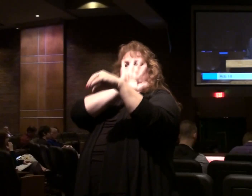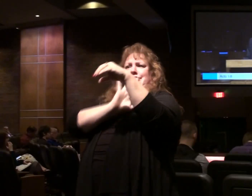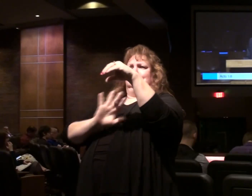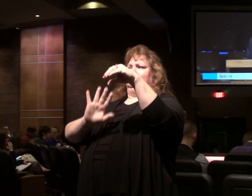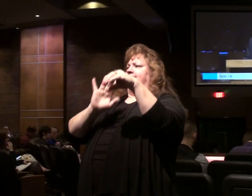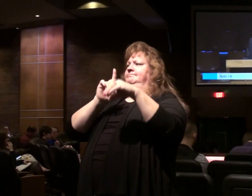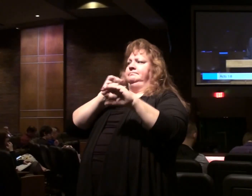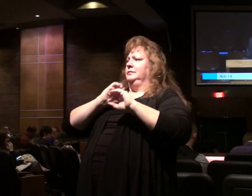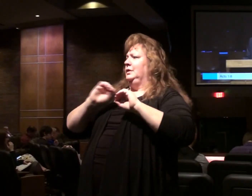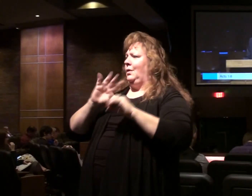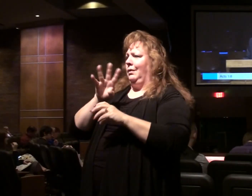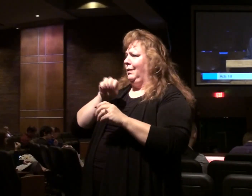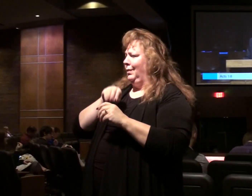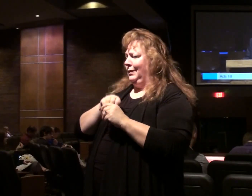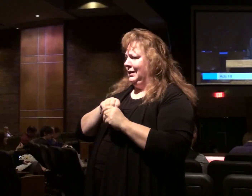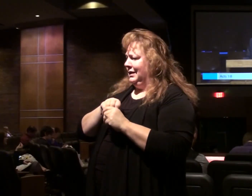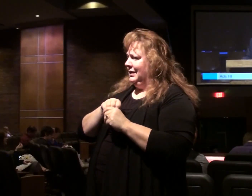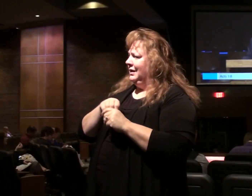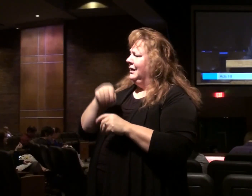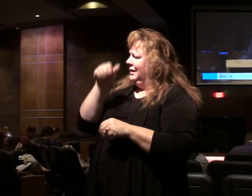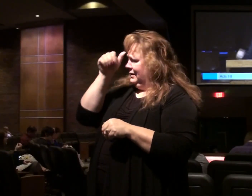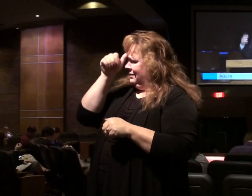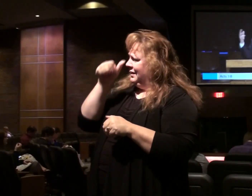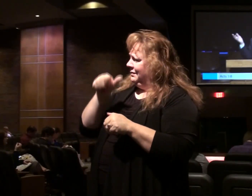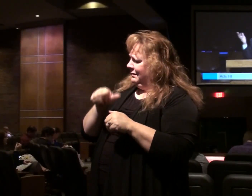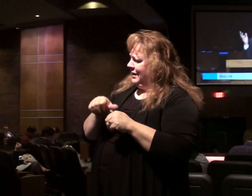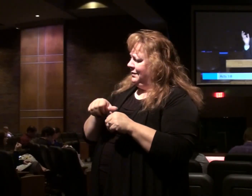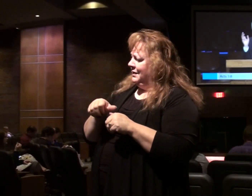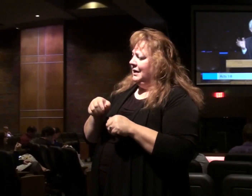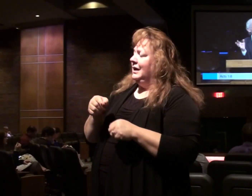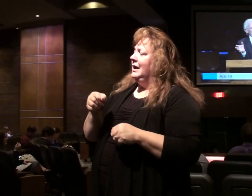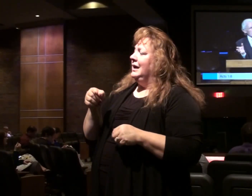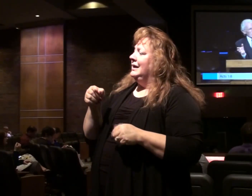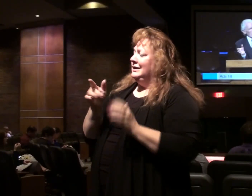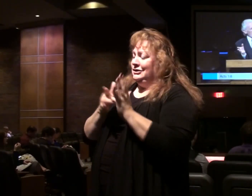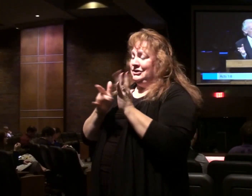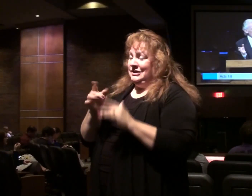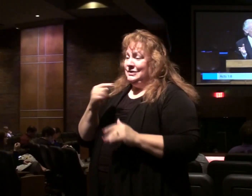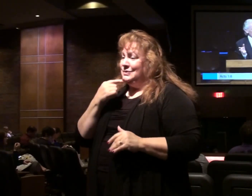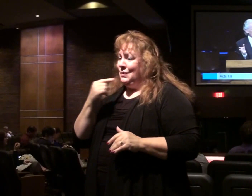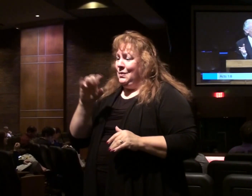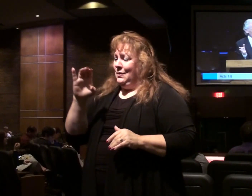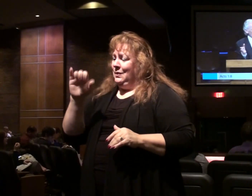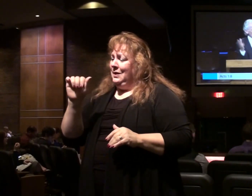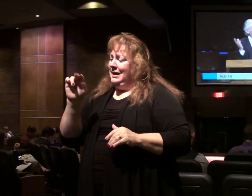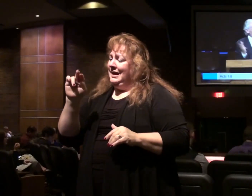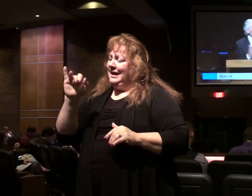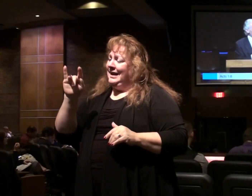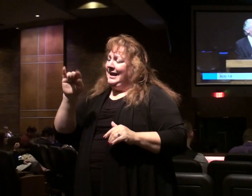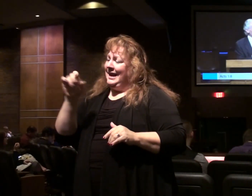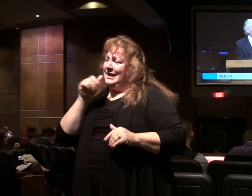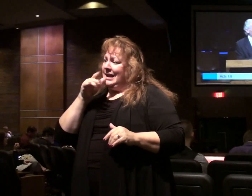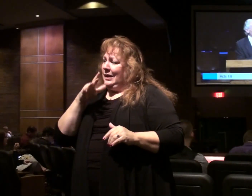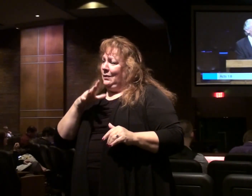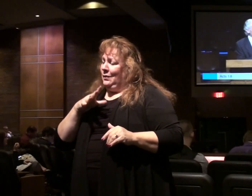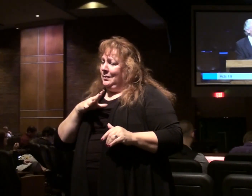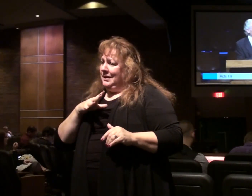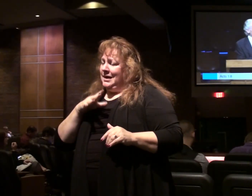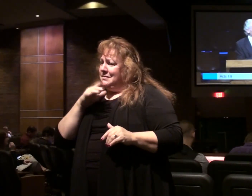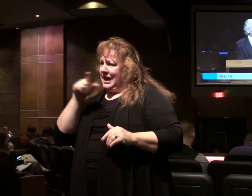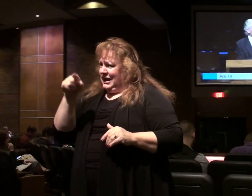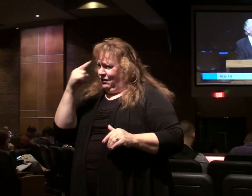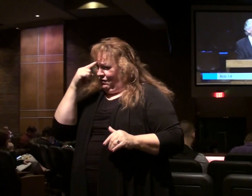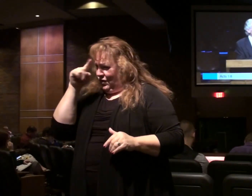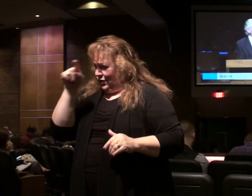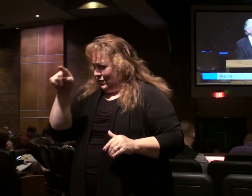Israel. Remember, he told the Canaanite woman, I'm not sent to the lost outside of Israel. I'm only sent to the